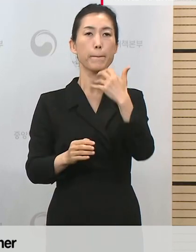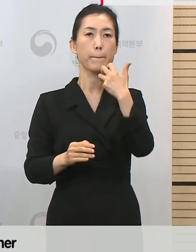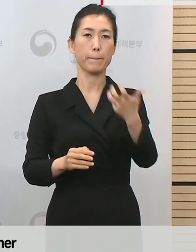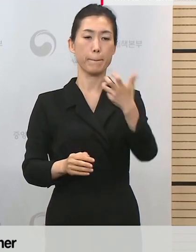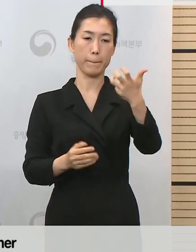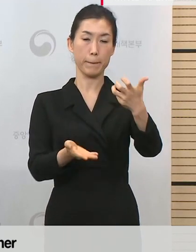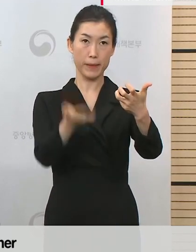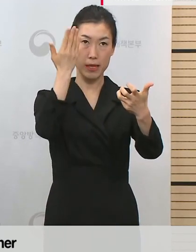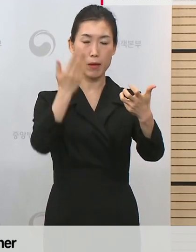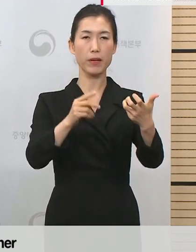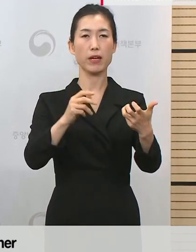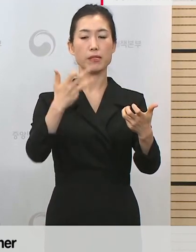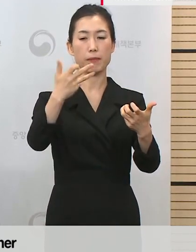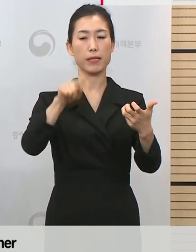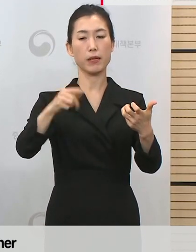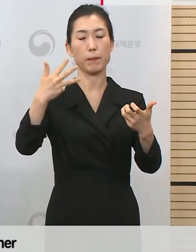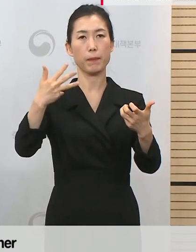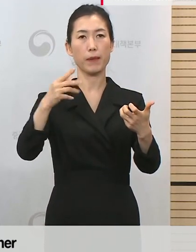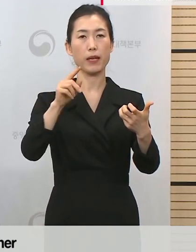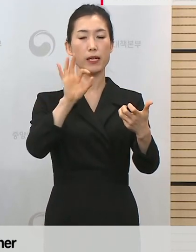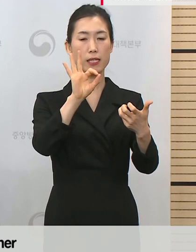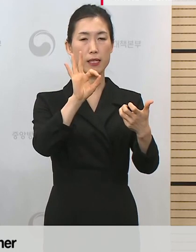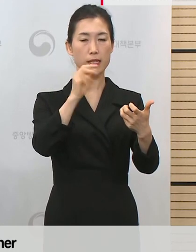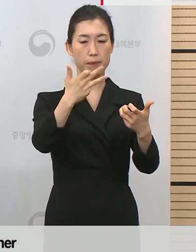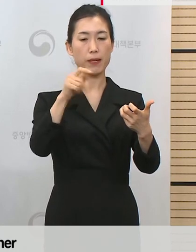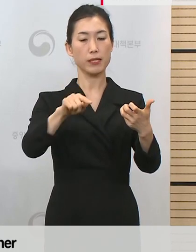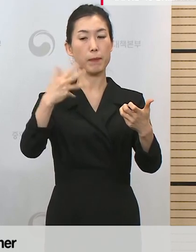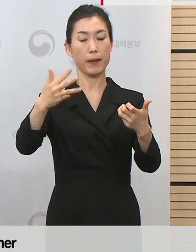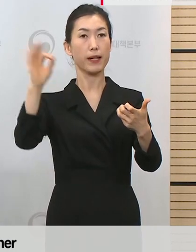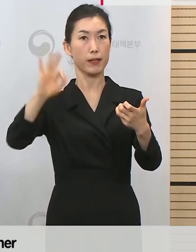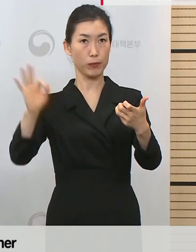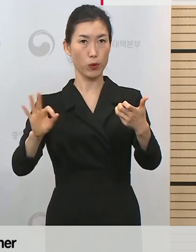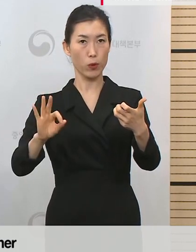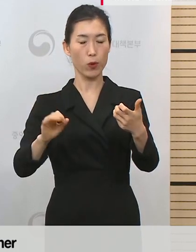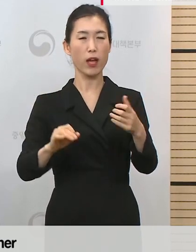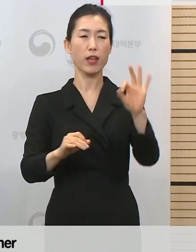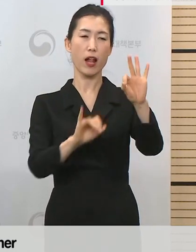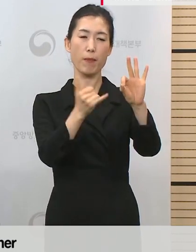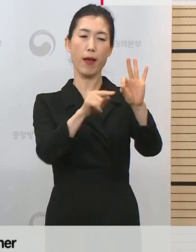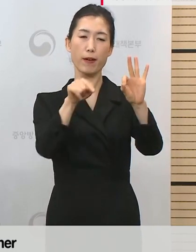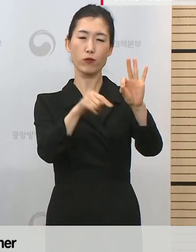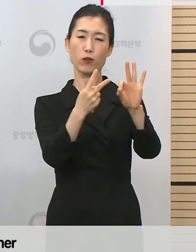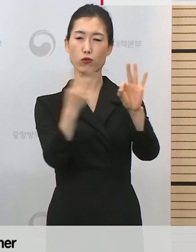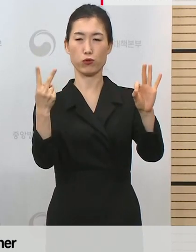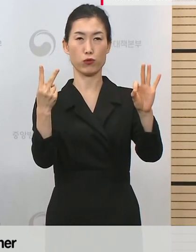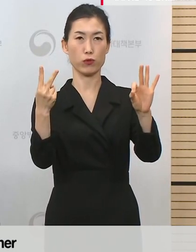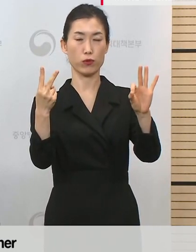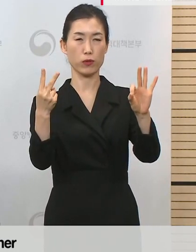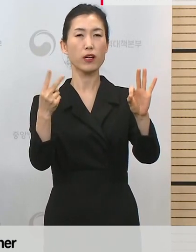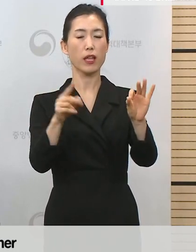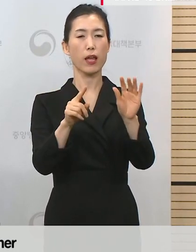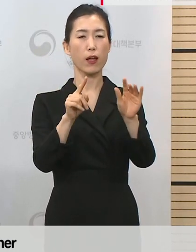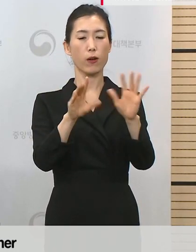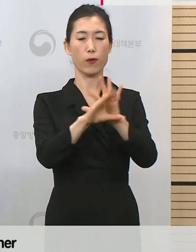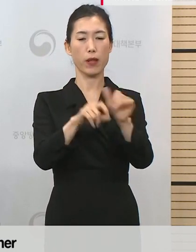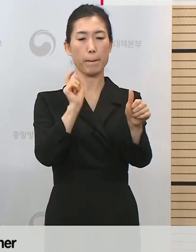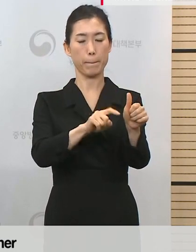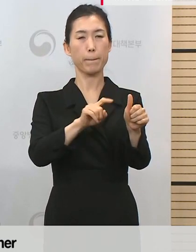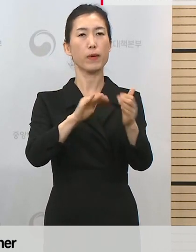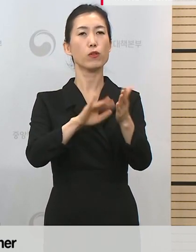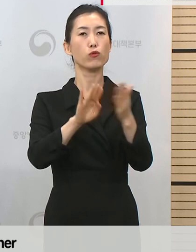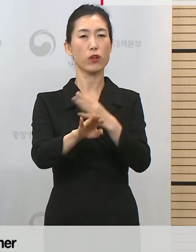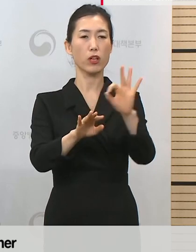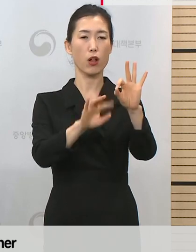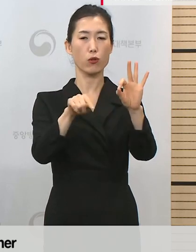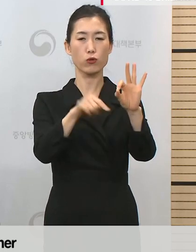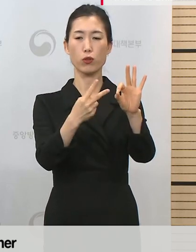96%. And by fatalities, we see that the those aged over the age of 80, they